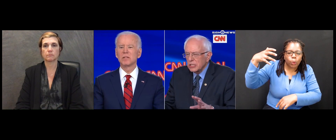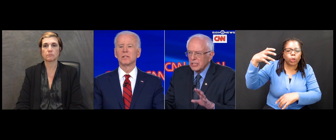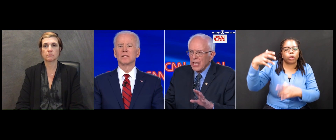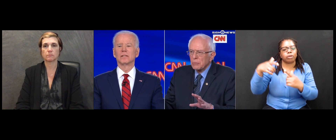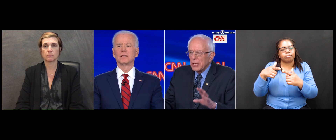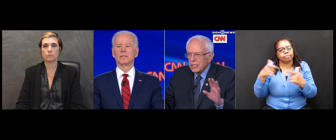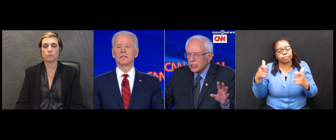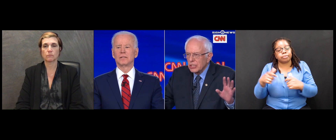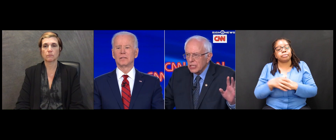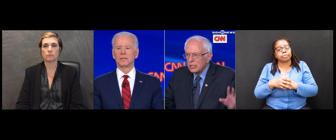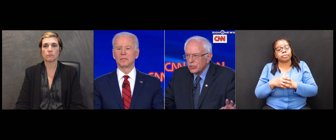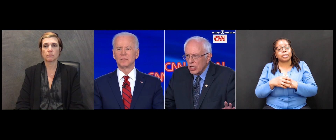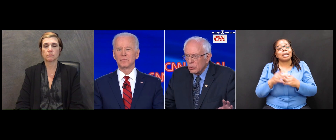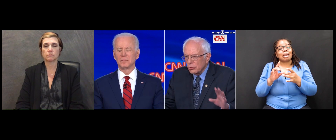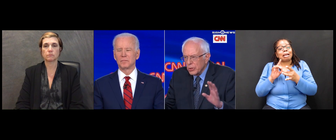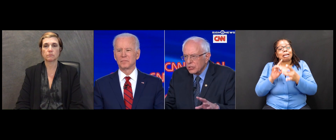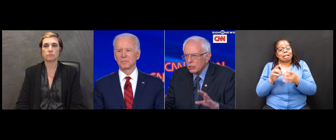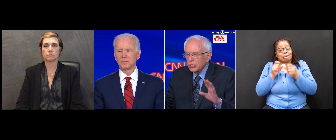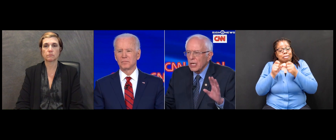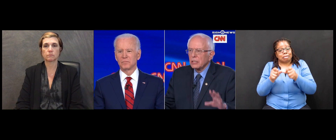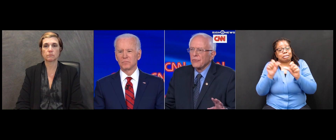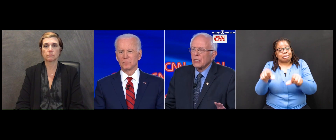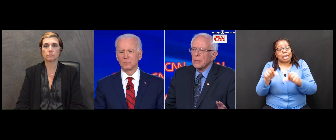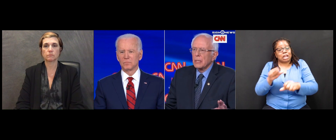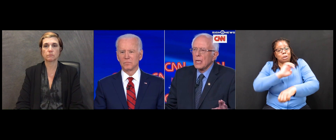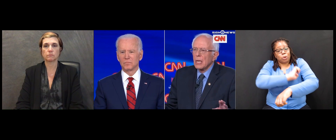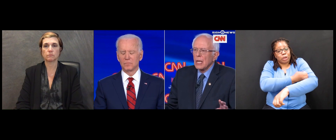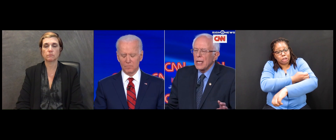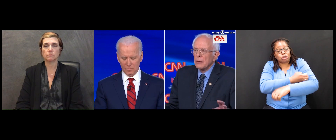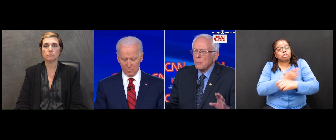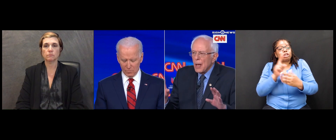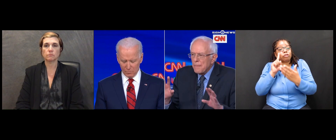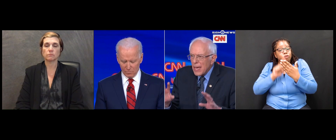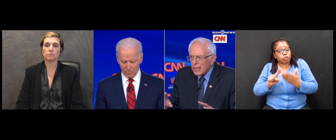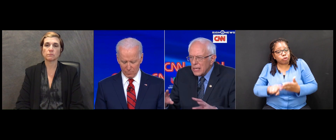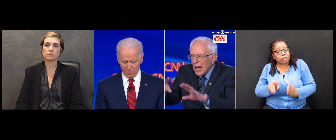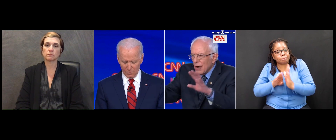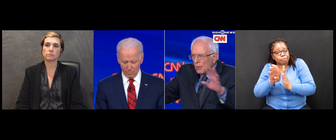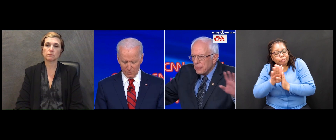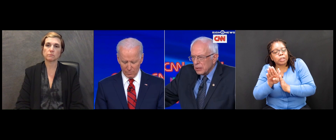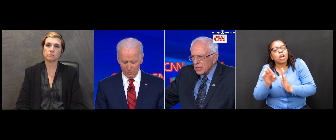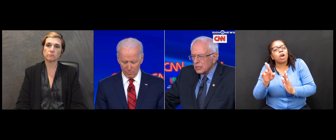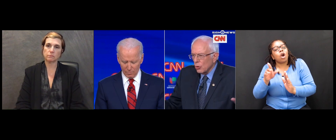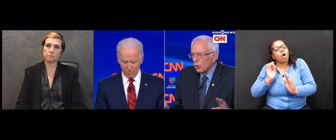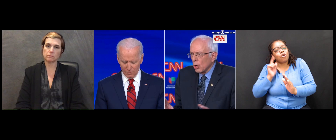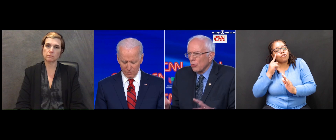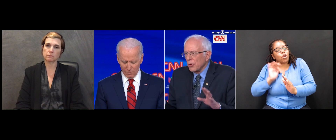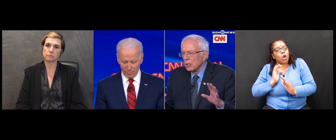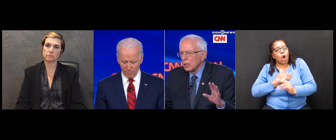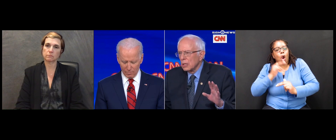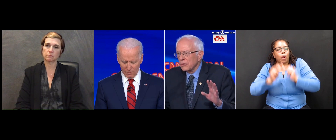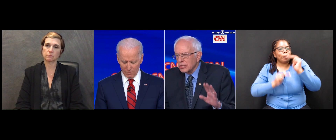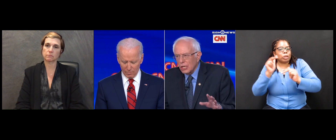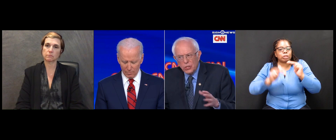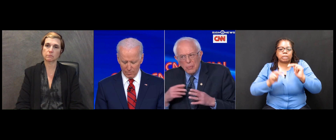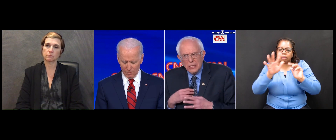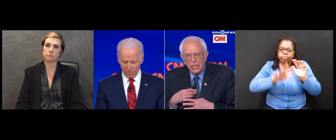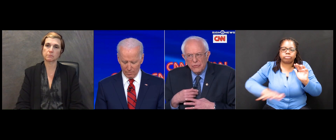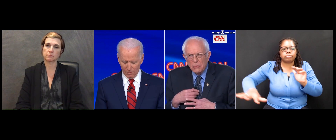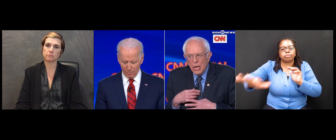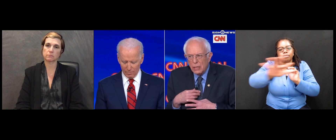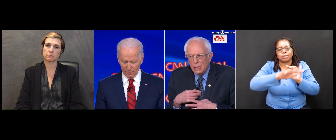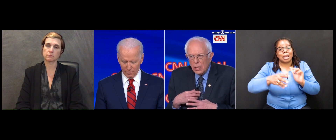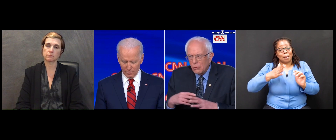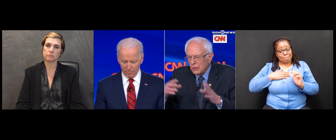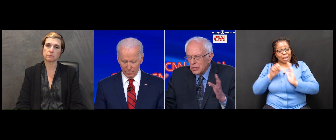in sustainable energies in general, in research and development, in making our buildings all over this country, my